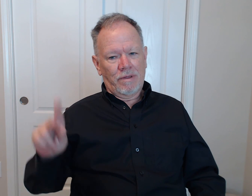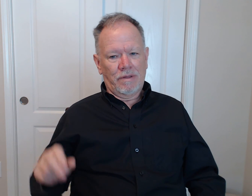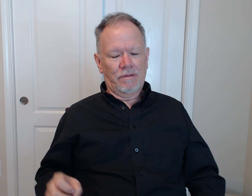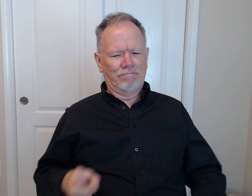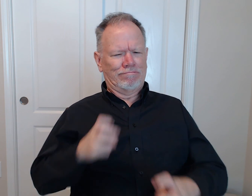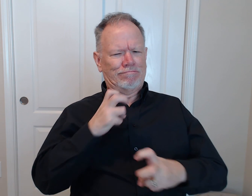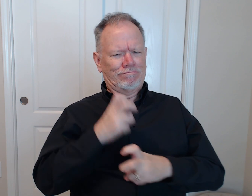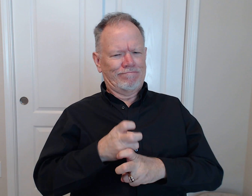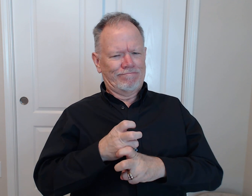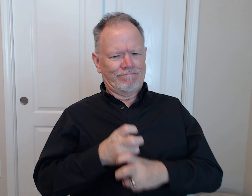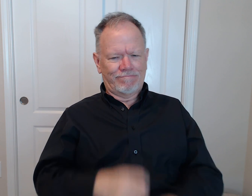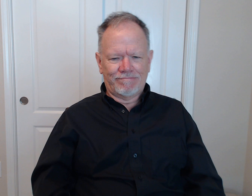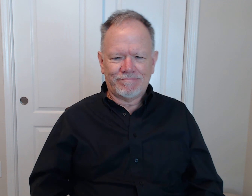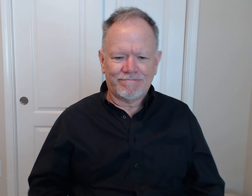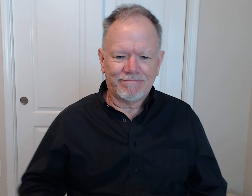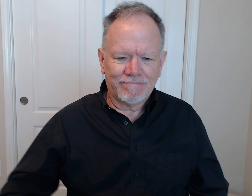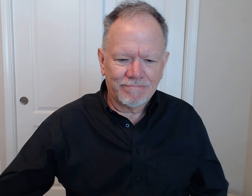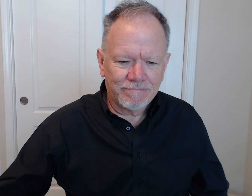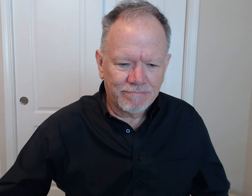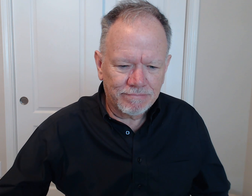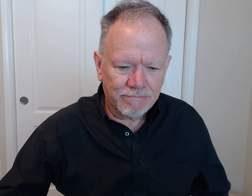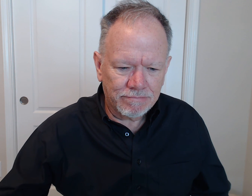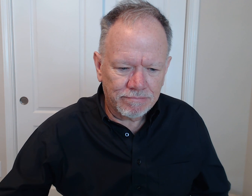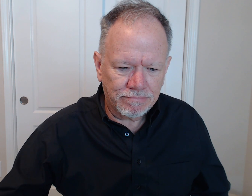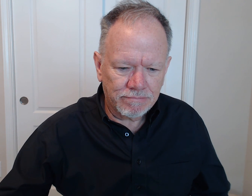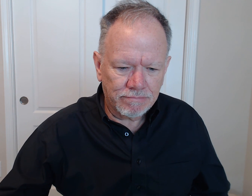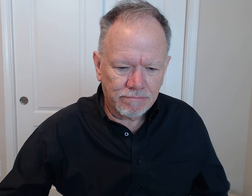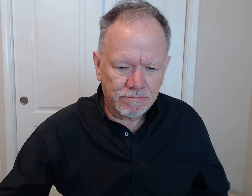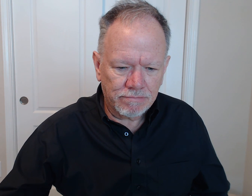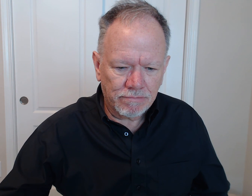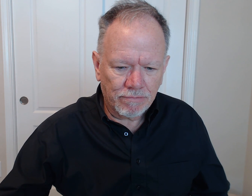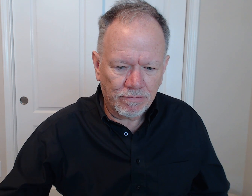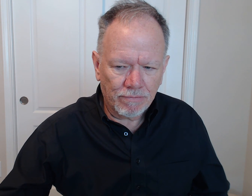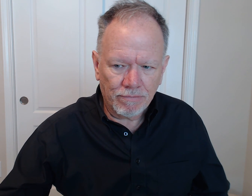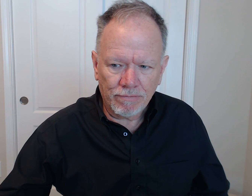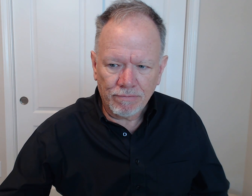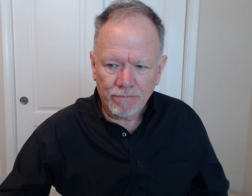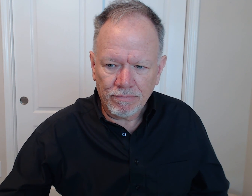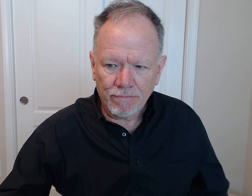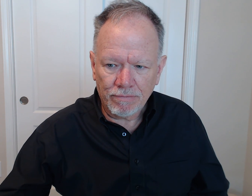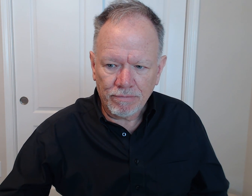get the problem right, you could draw the circles, or you could draw a number line like we did in this presentation.